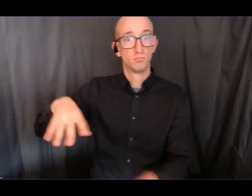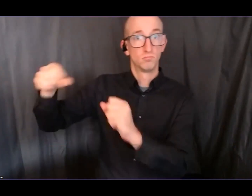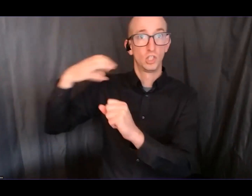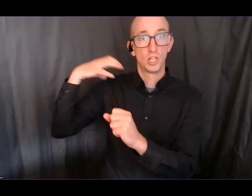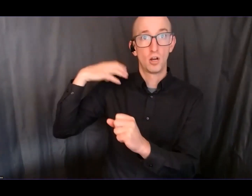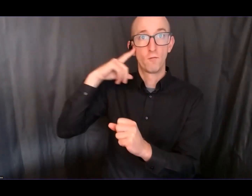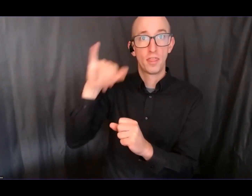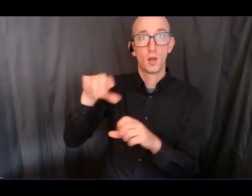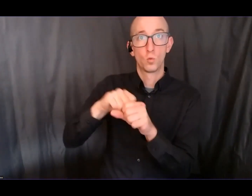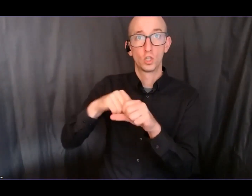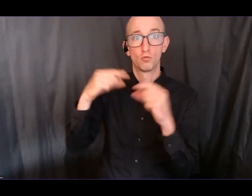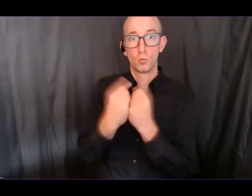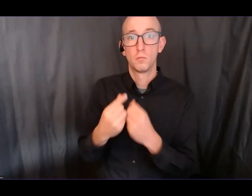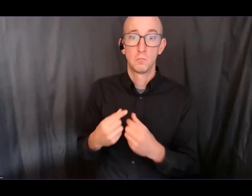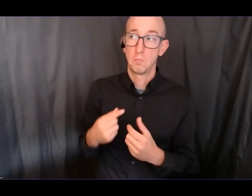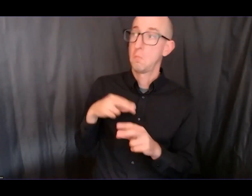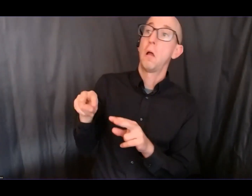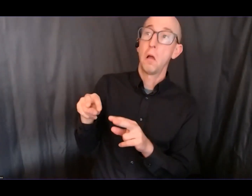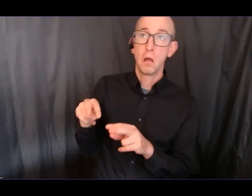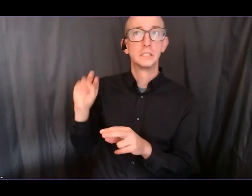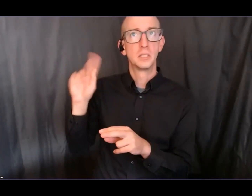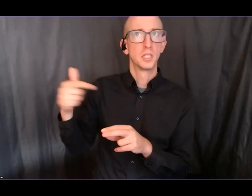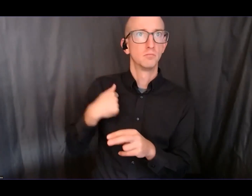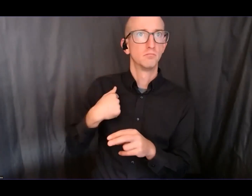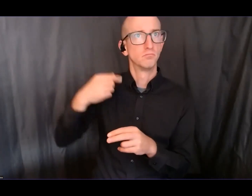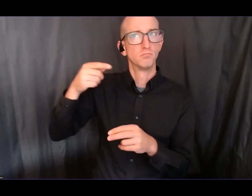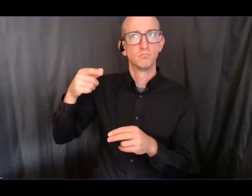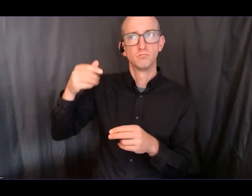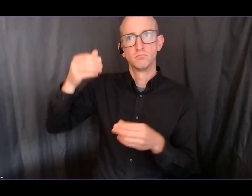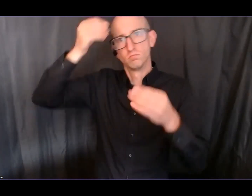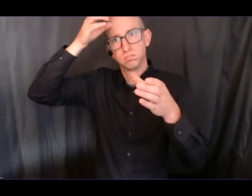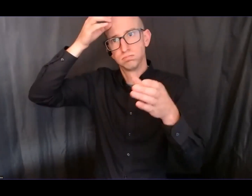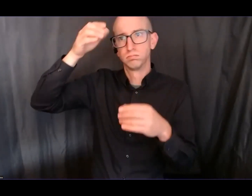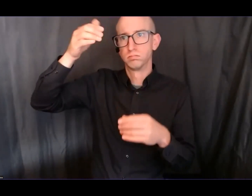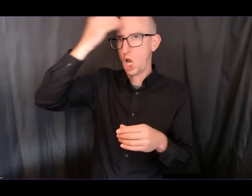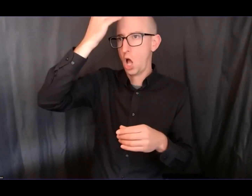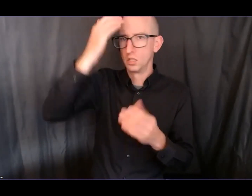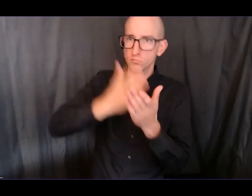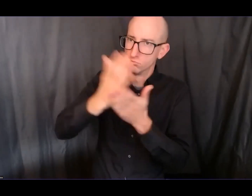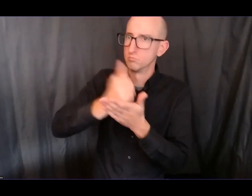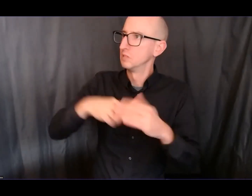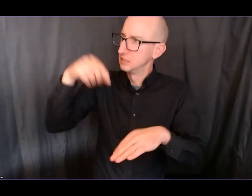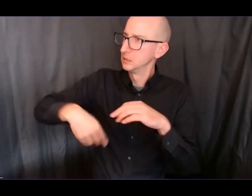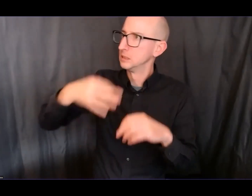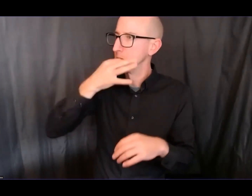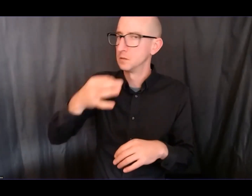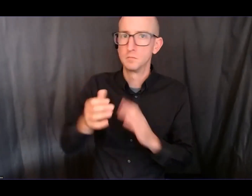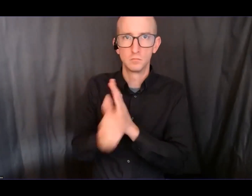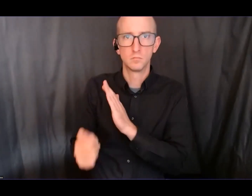him in terms of like knowledge and depth of expertise on this.